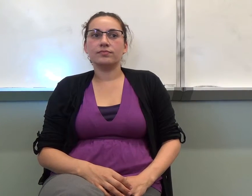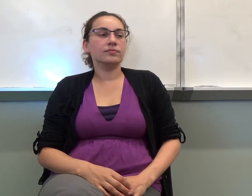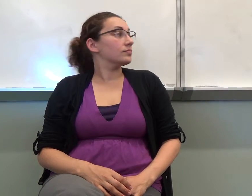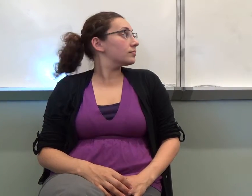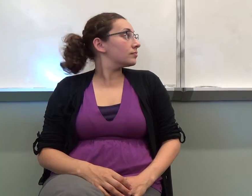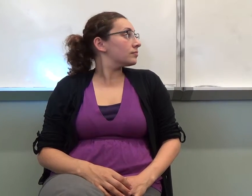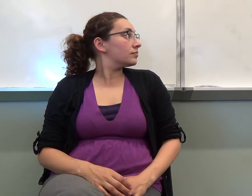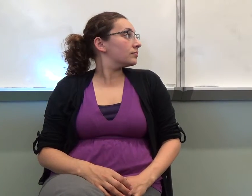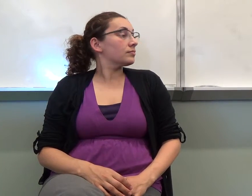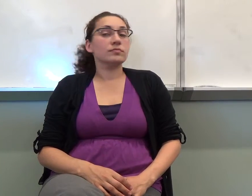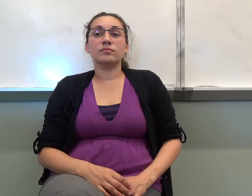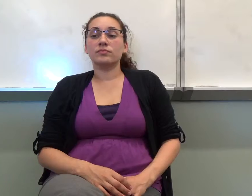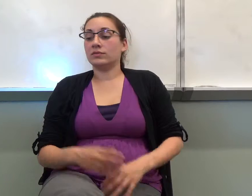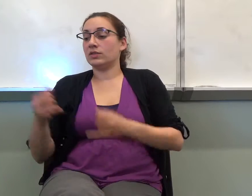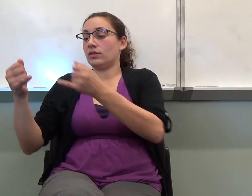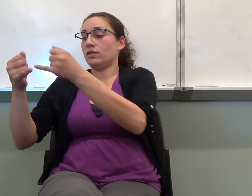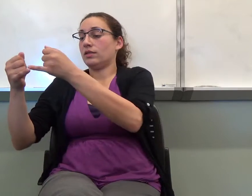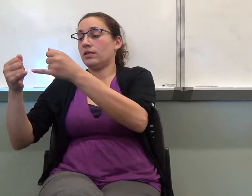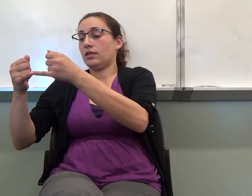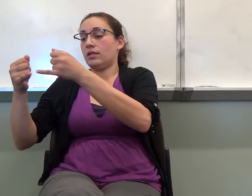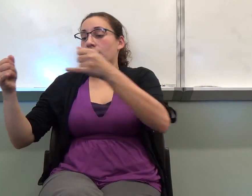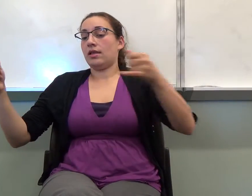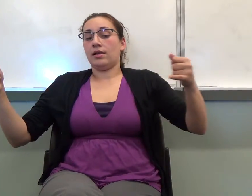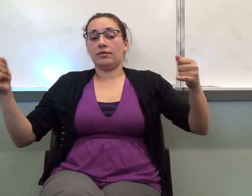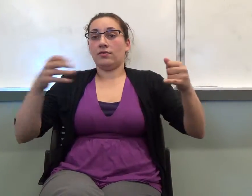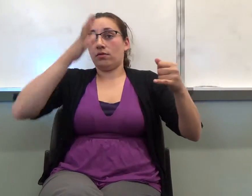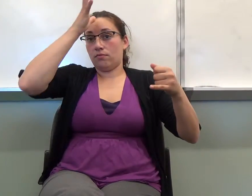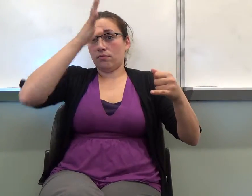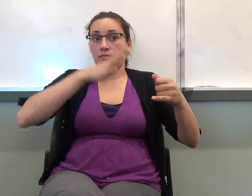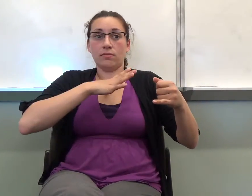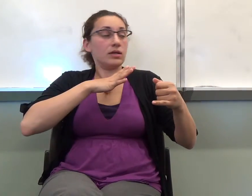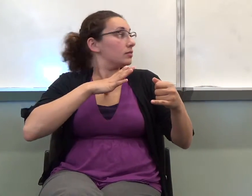simply take that line for the men and go like that.